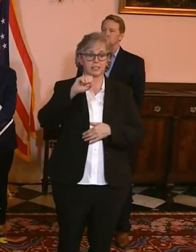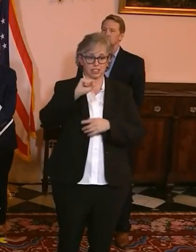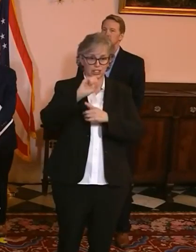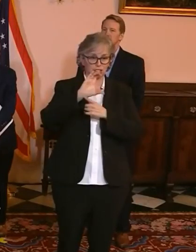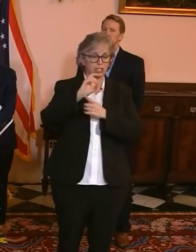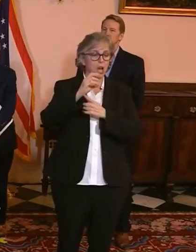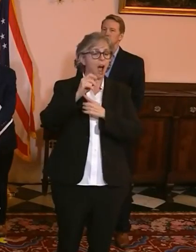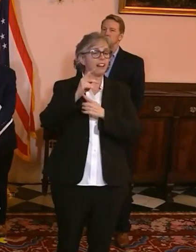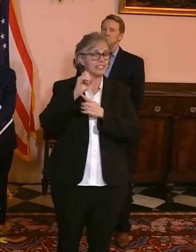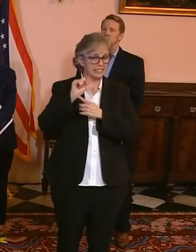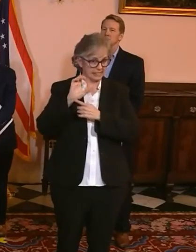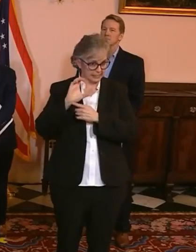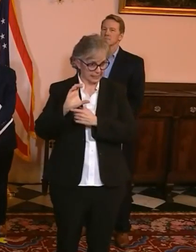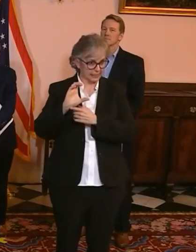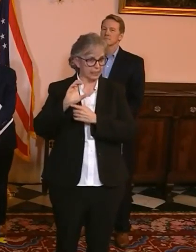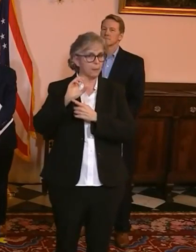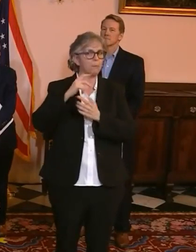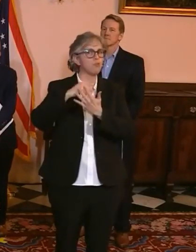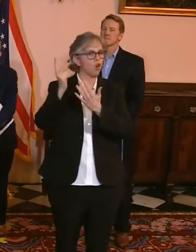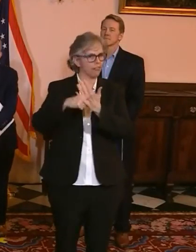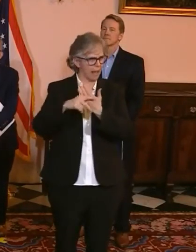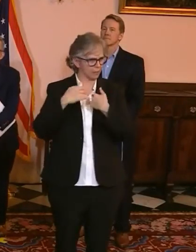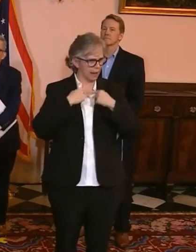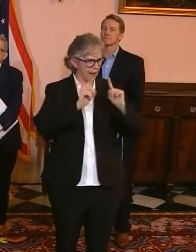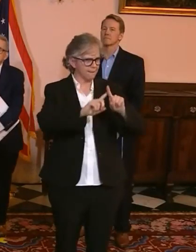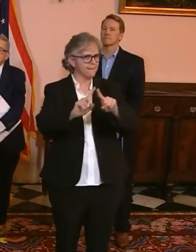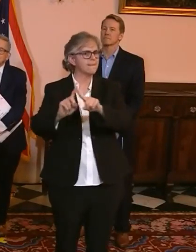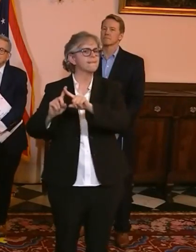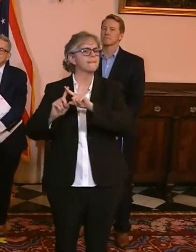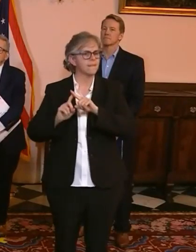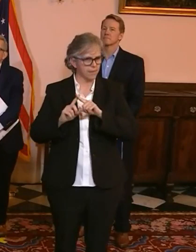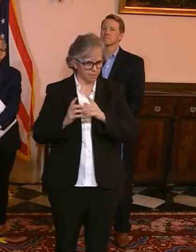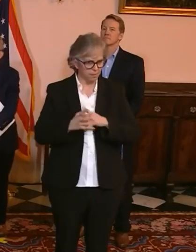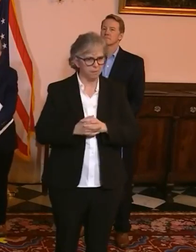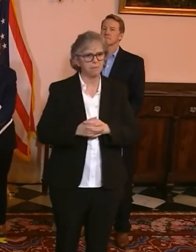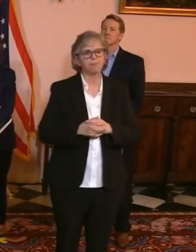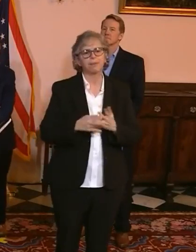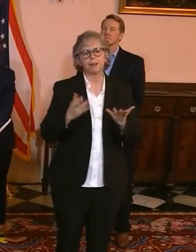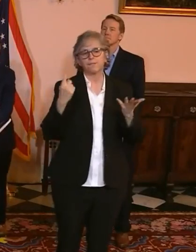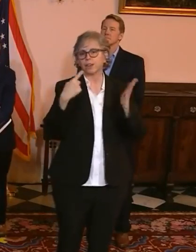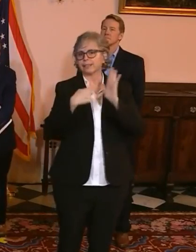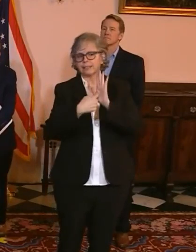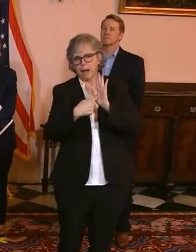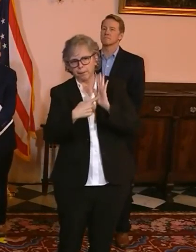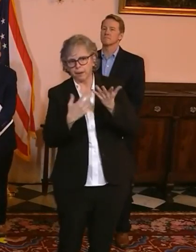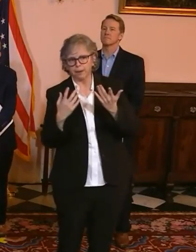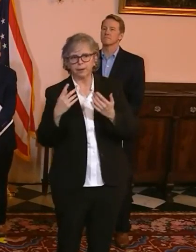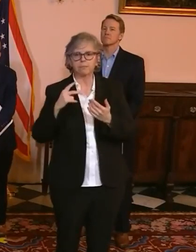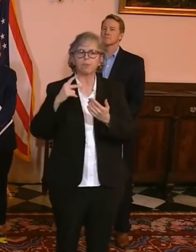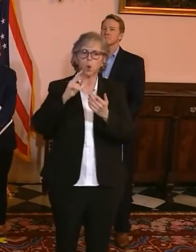do with your kids. It's a good time to, in a couple of weeks, you'll be able to prepare your garden,